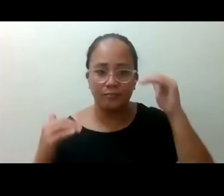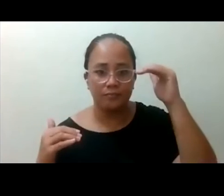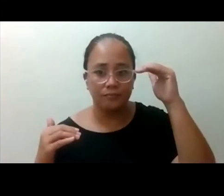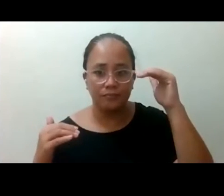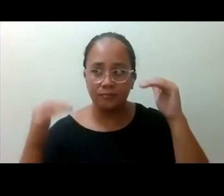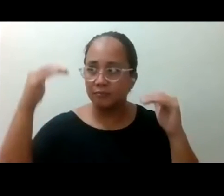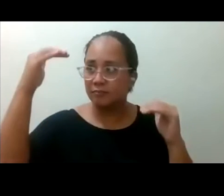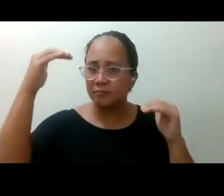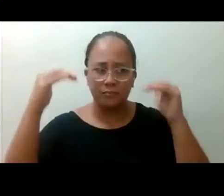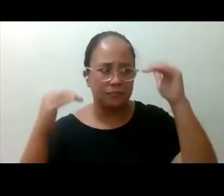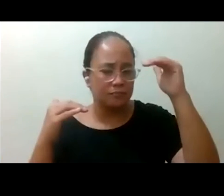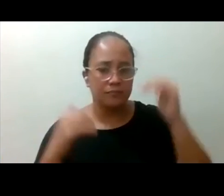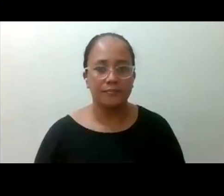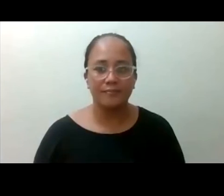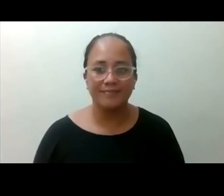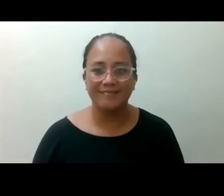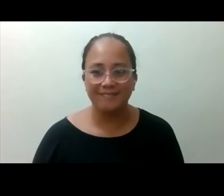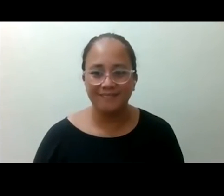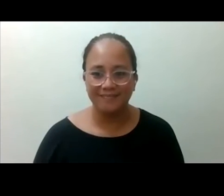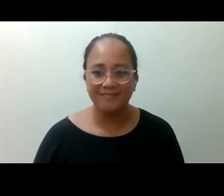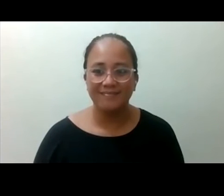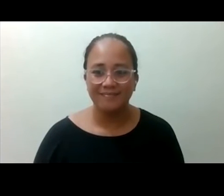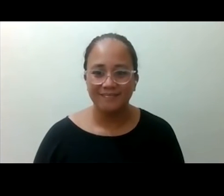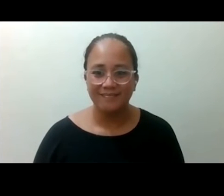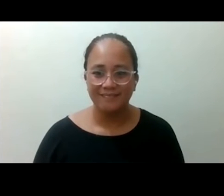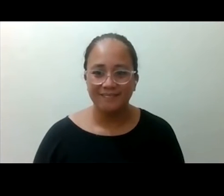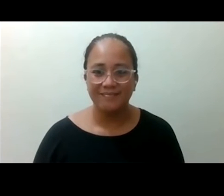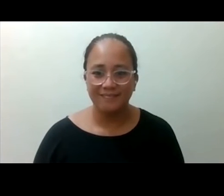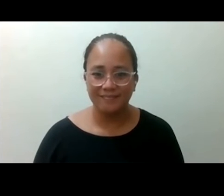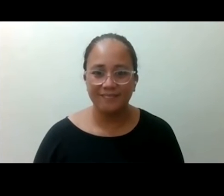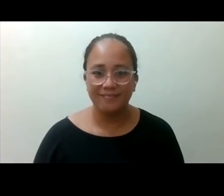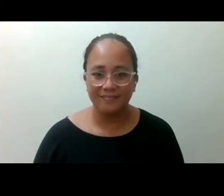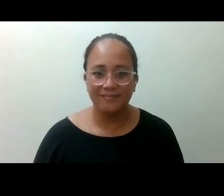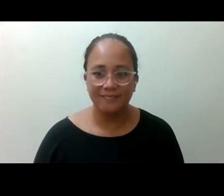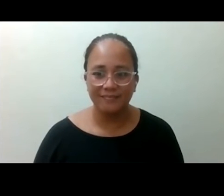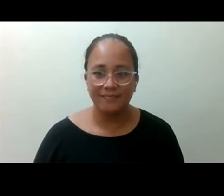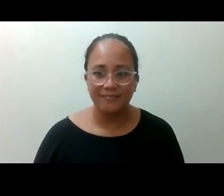Okay, that's okay. Yeah.